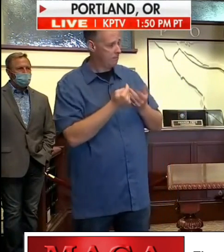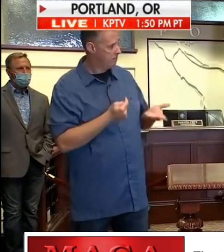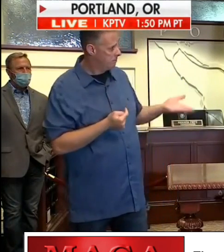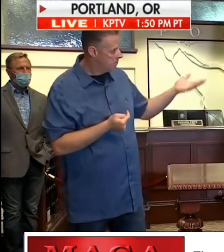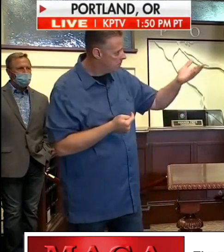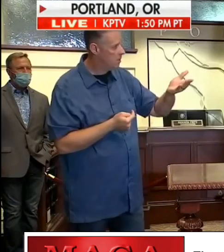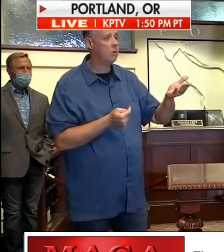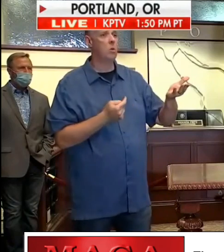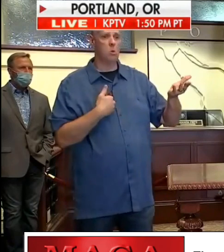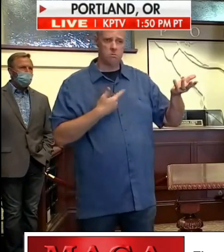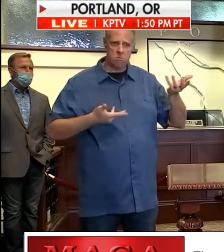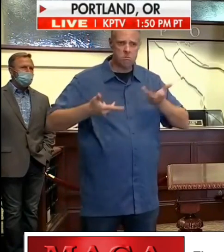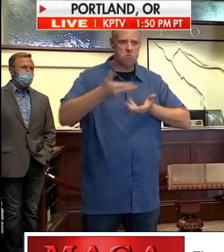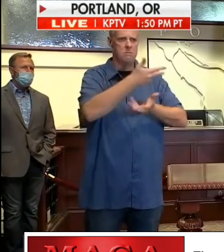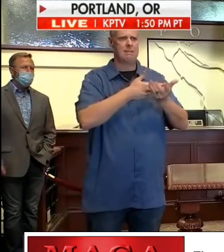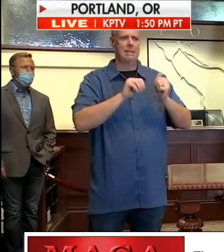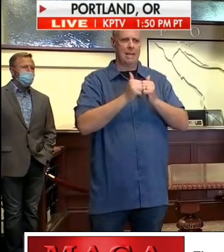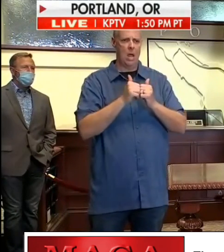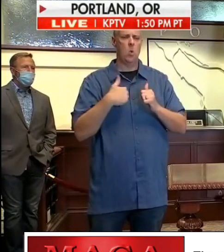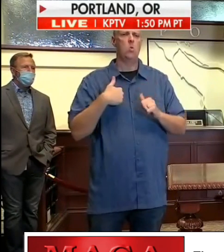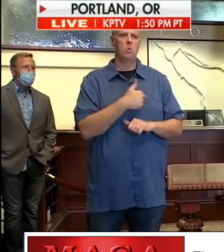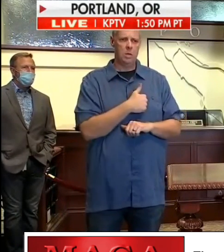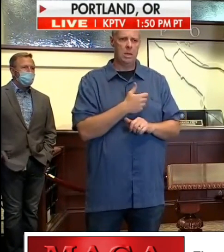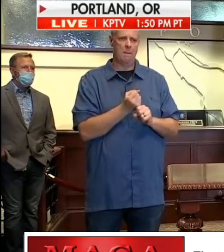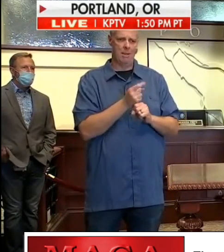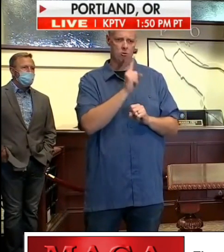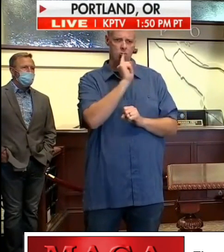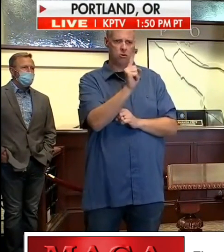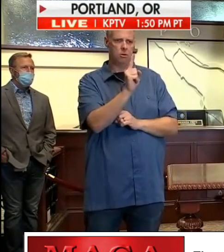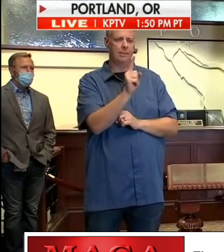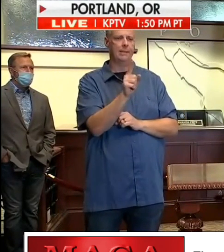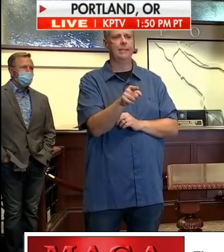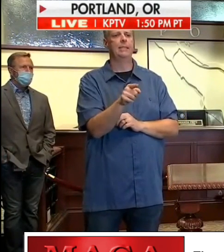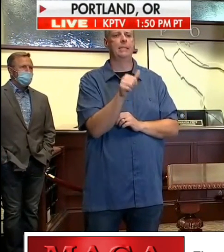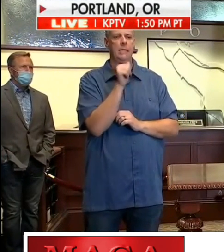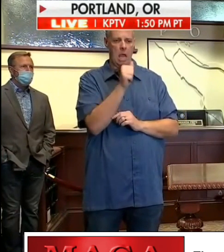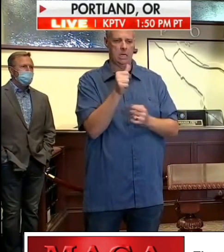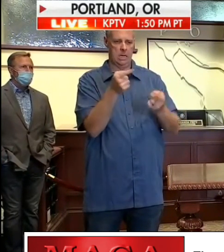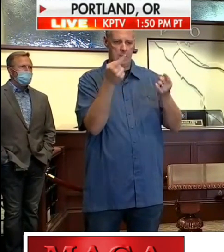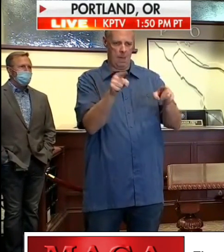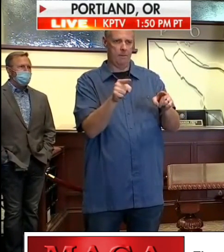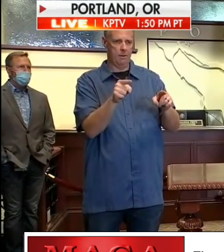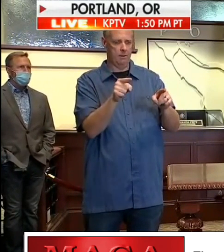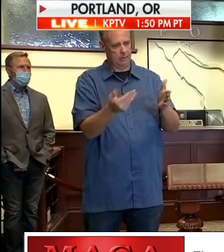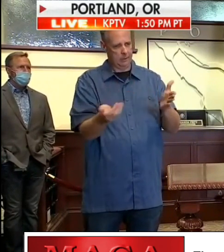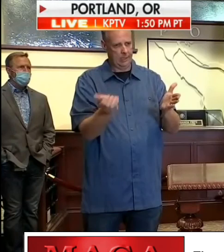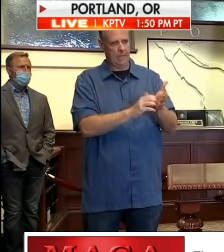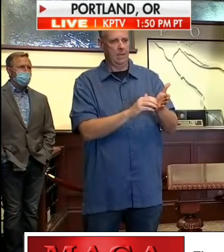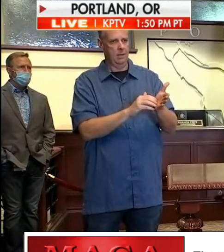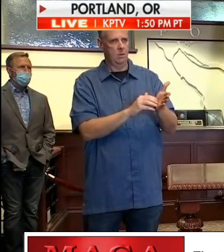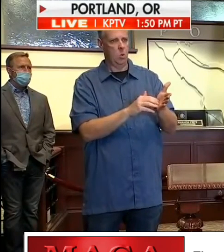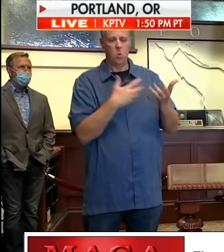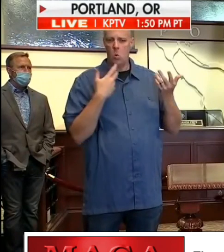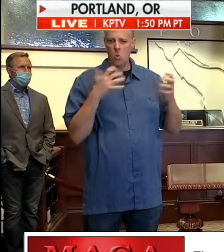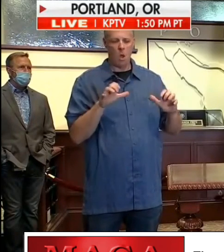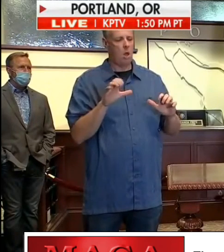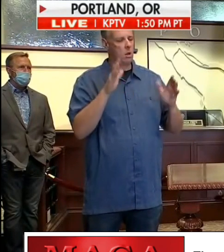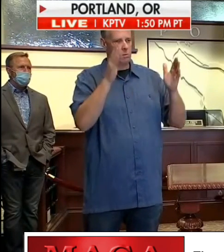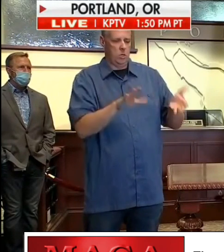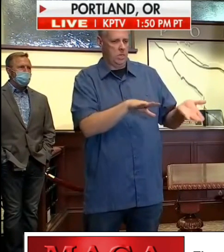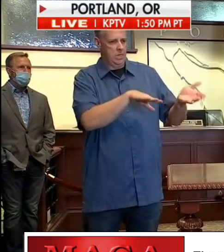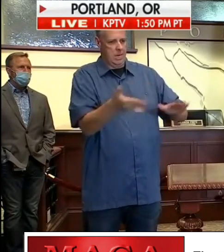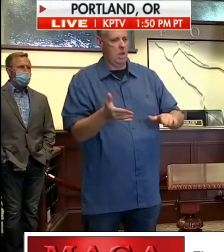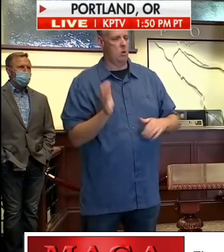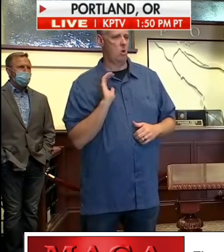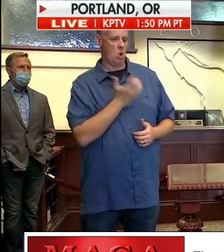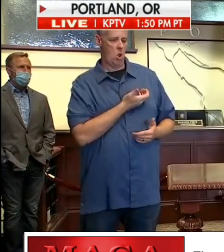others, and we're talking about how do we make sure that that is the only time somebody dies on the streets of our